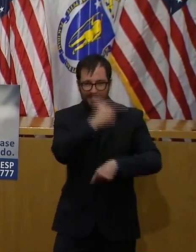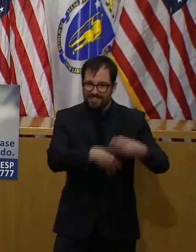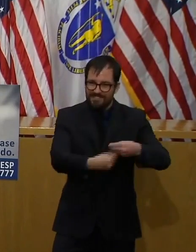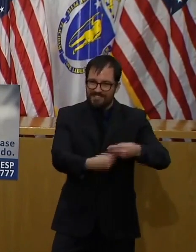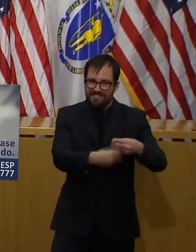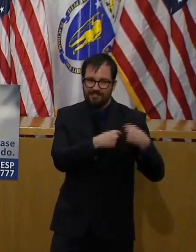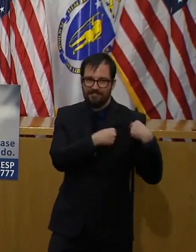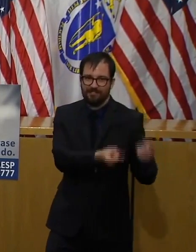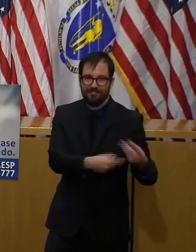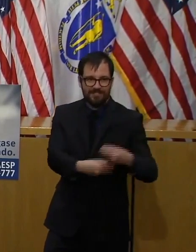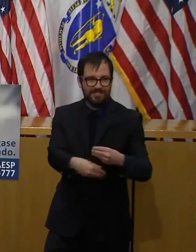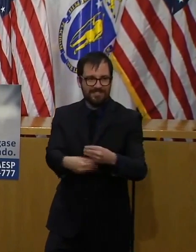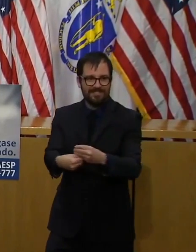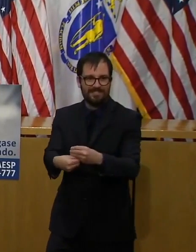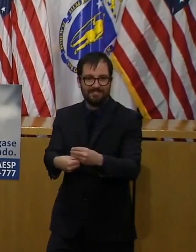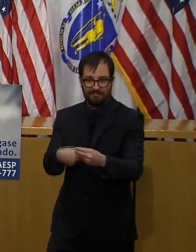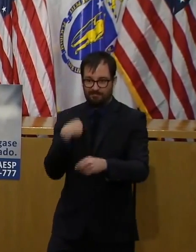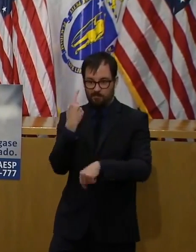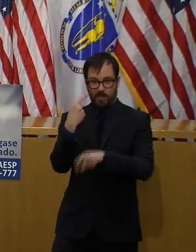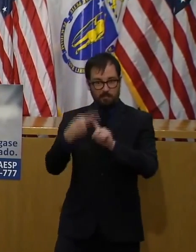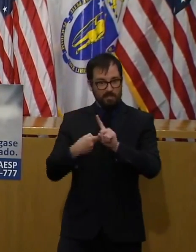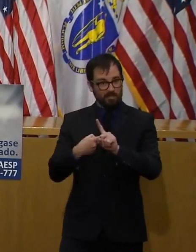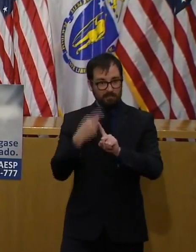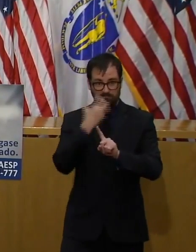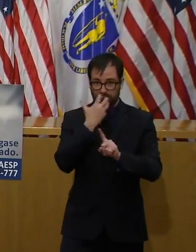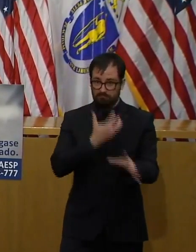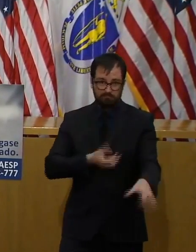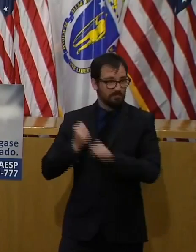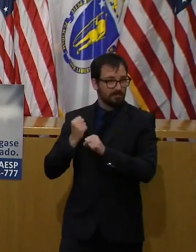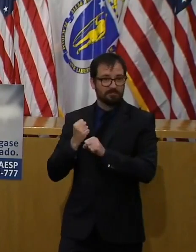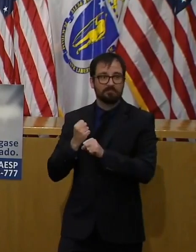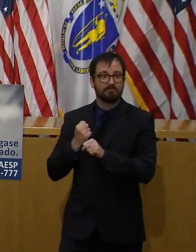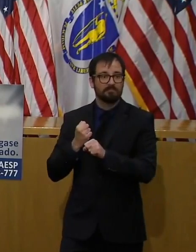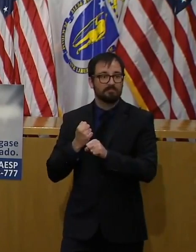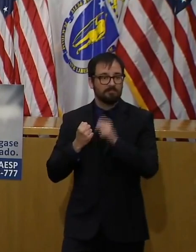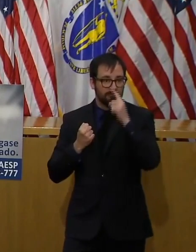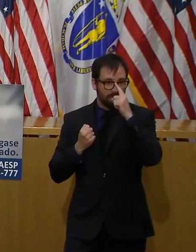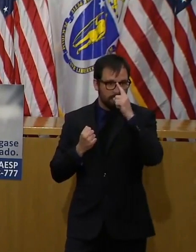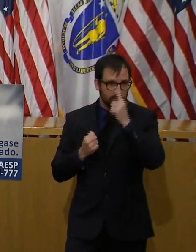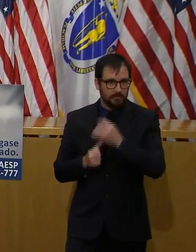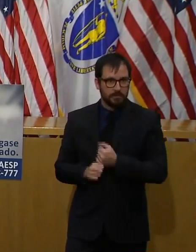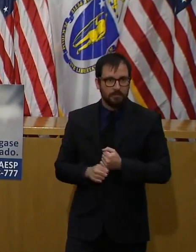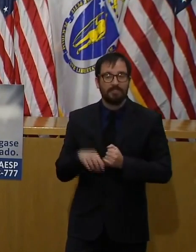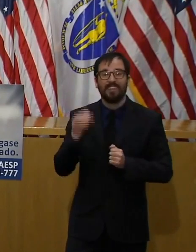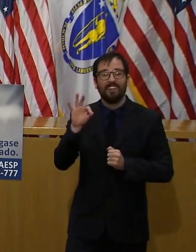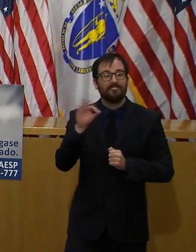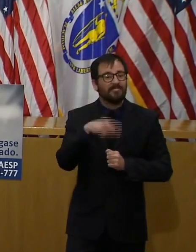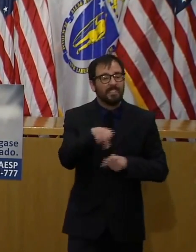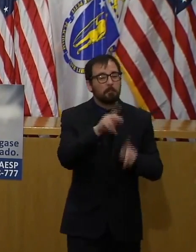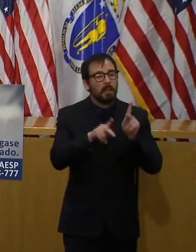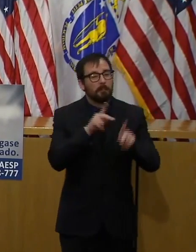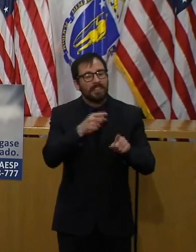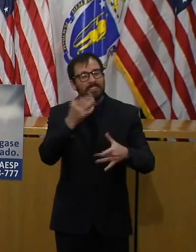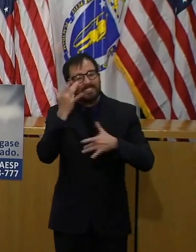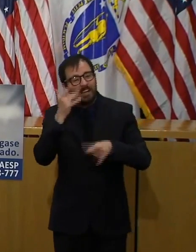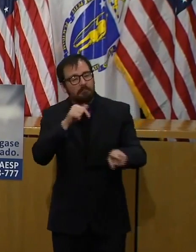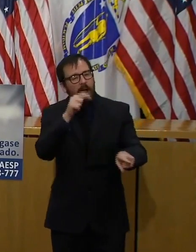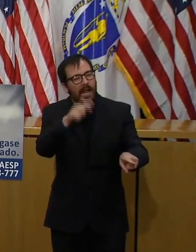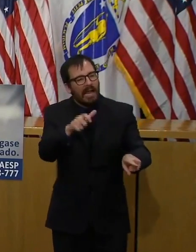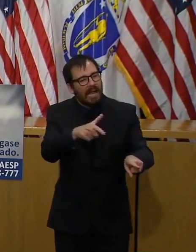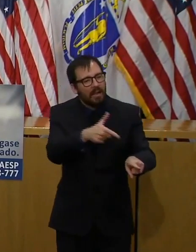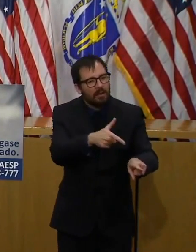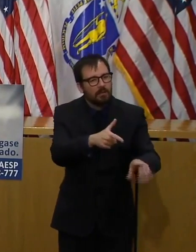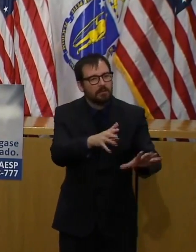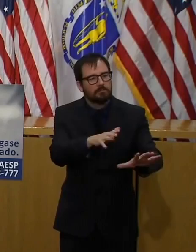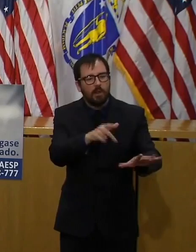30 days ago. But that was part of the exercise. The elimination of elective surgeries and a whole bunch of other measures that we took were